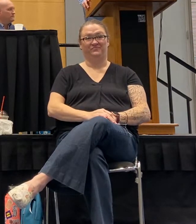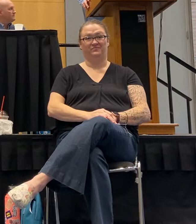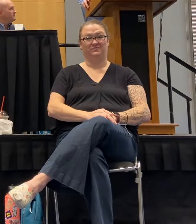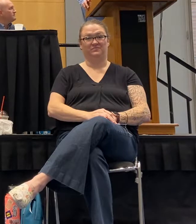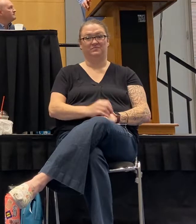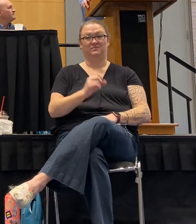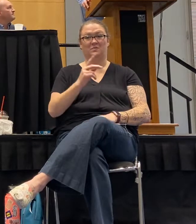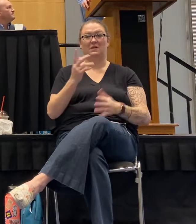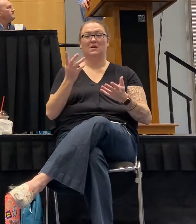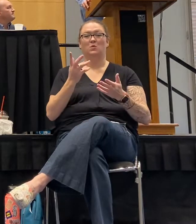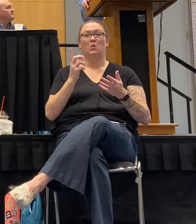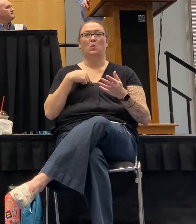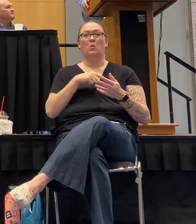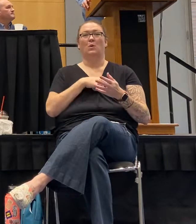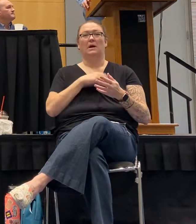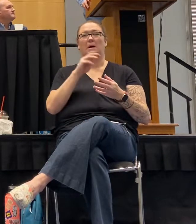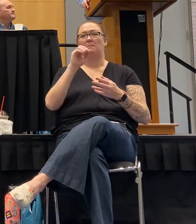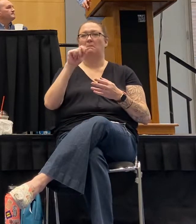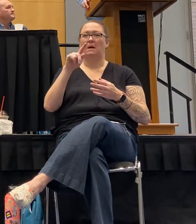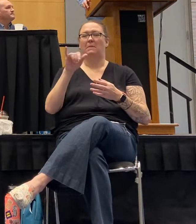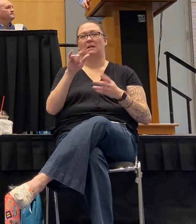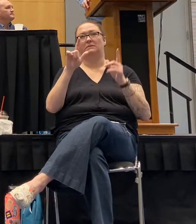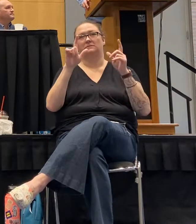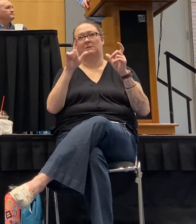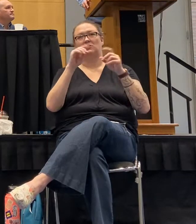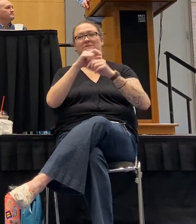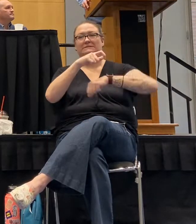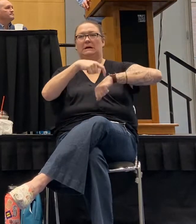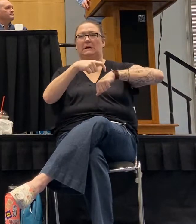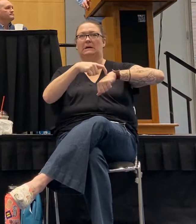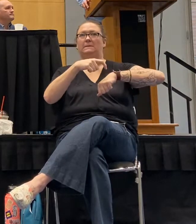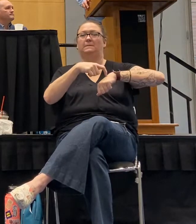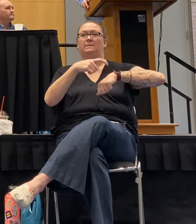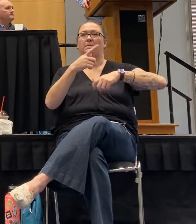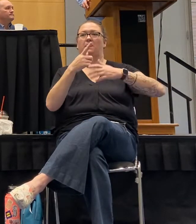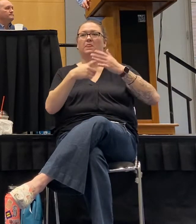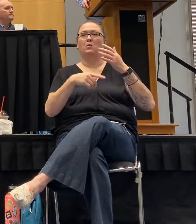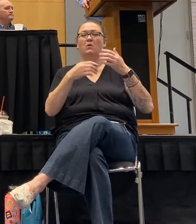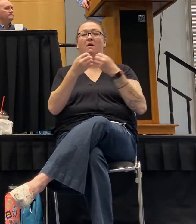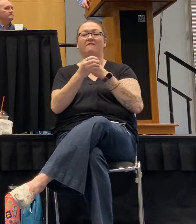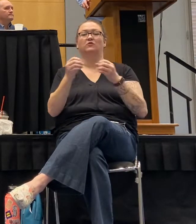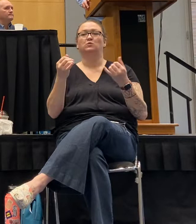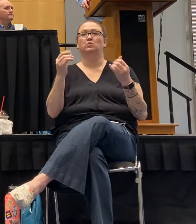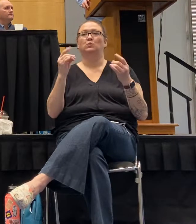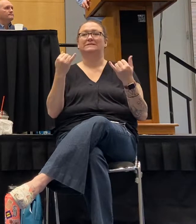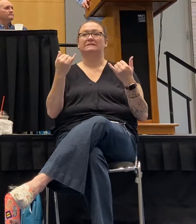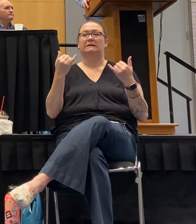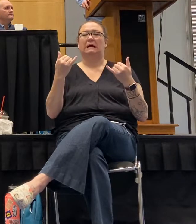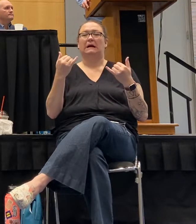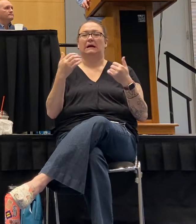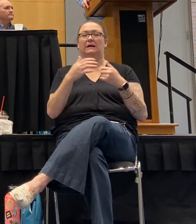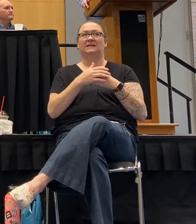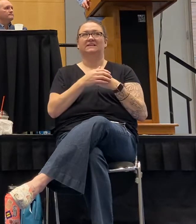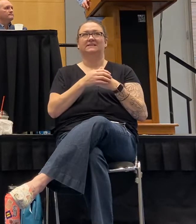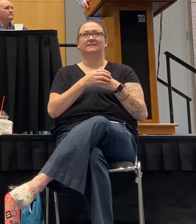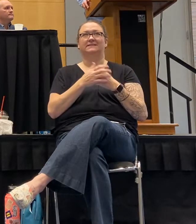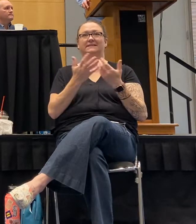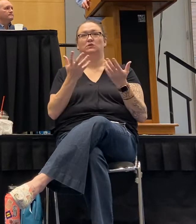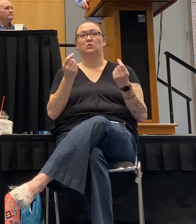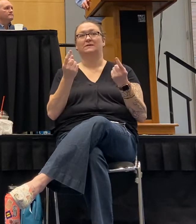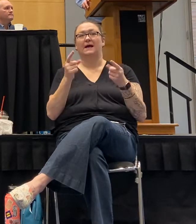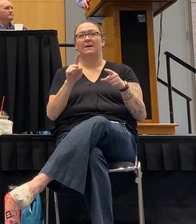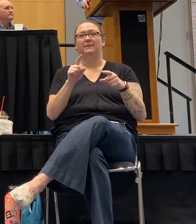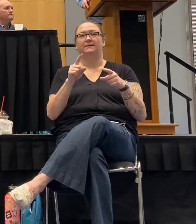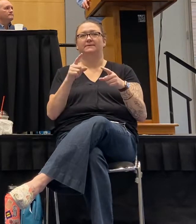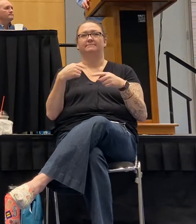Okay, so here's where we map kind of a snapshot in time. Here's what offices are doing today, and then here's kind of what's happened